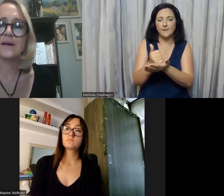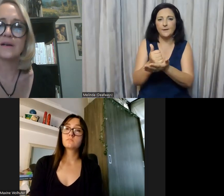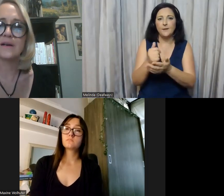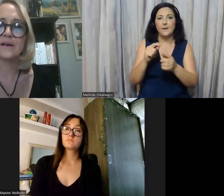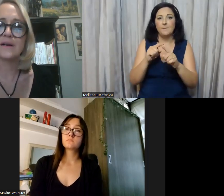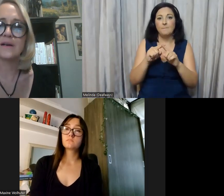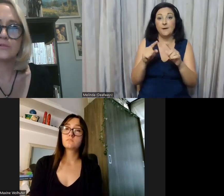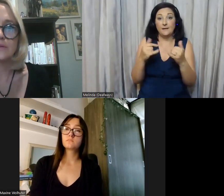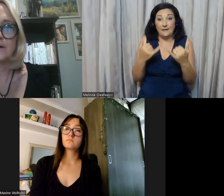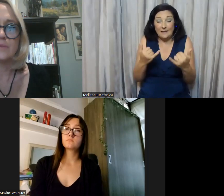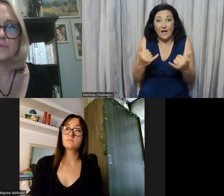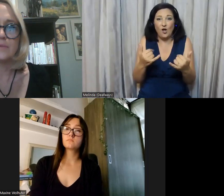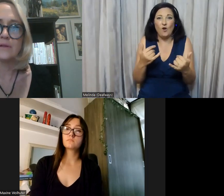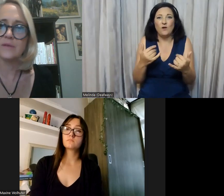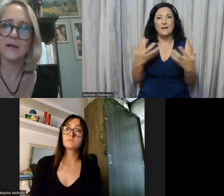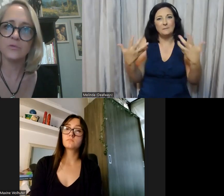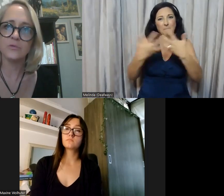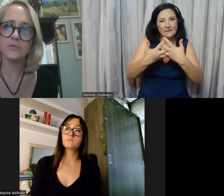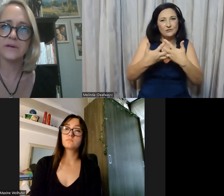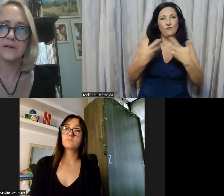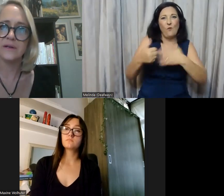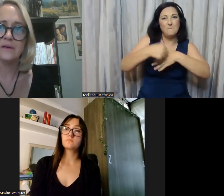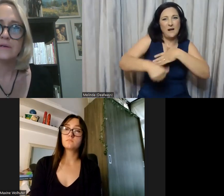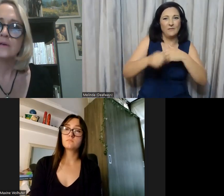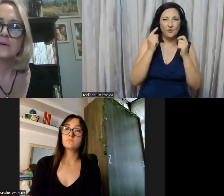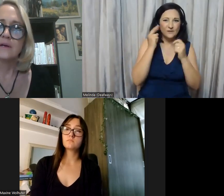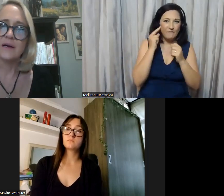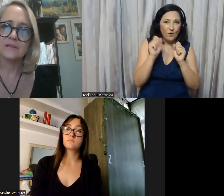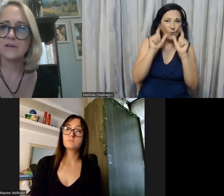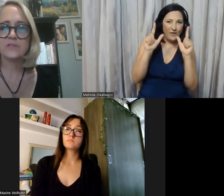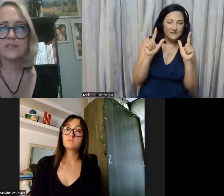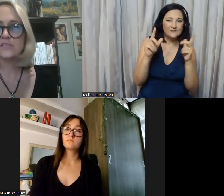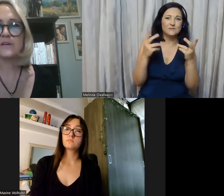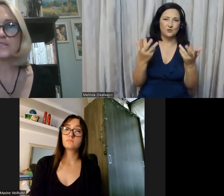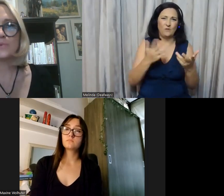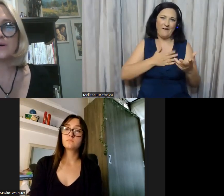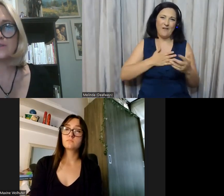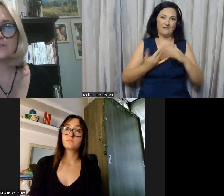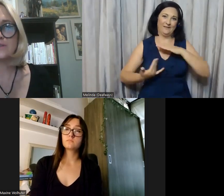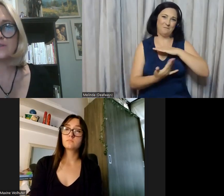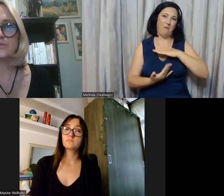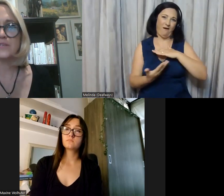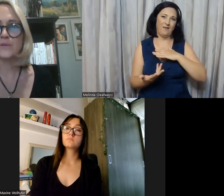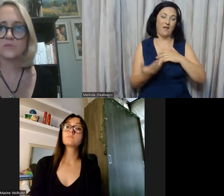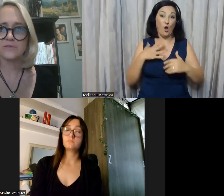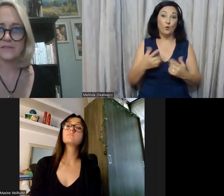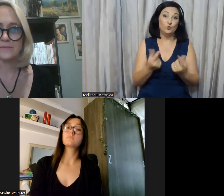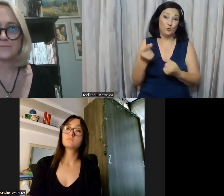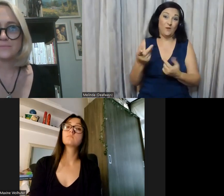current with the month we're in, and I just felt inspired to do it because of